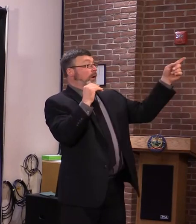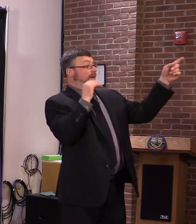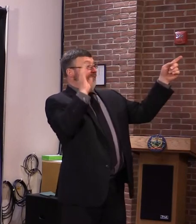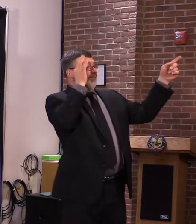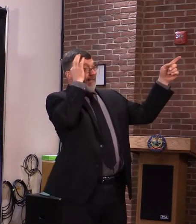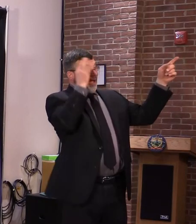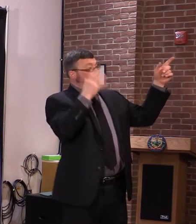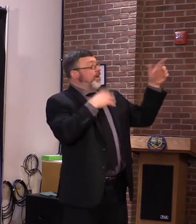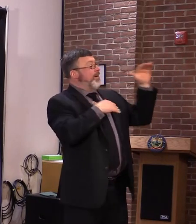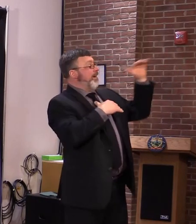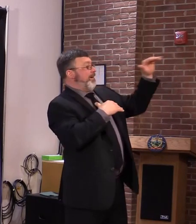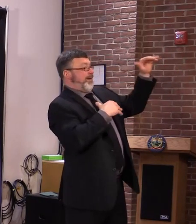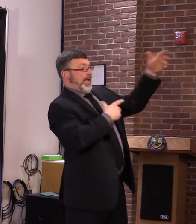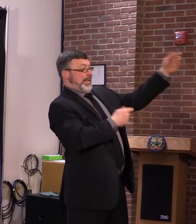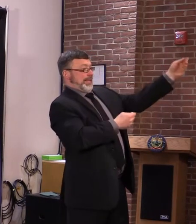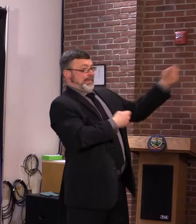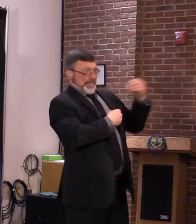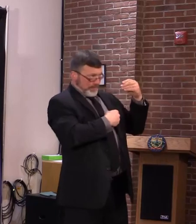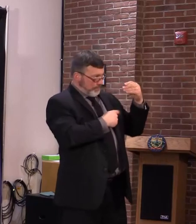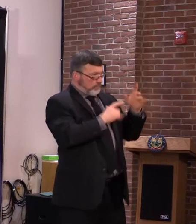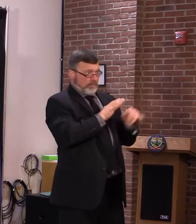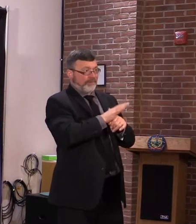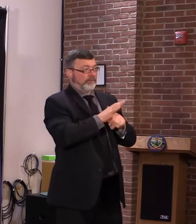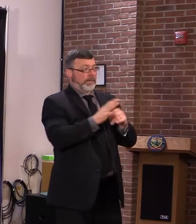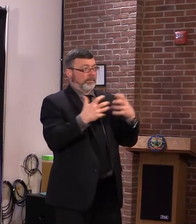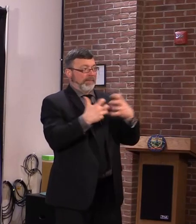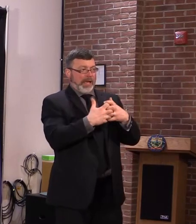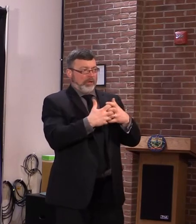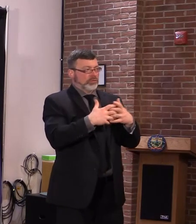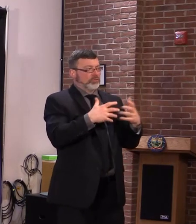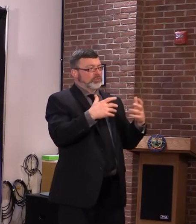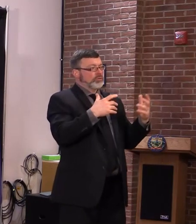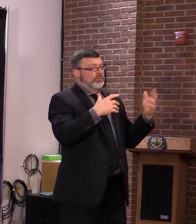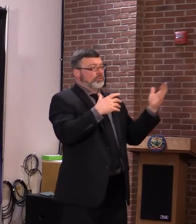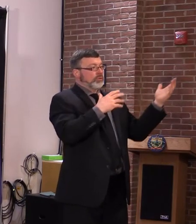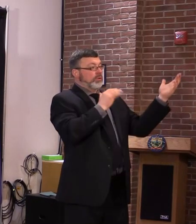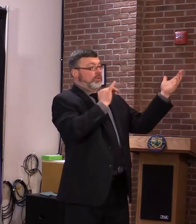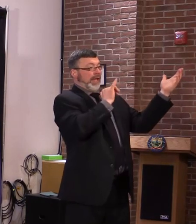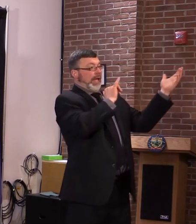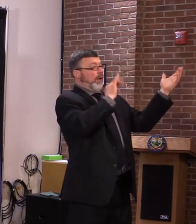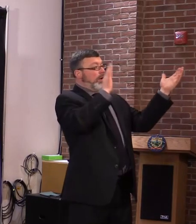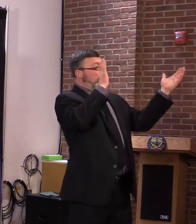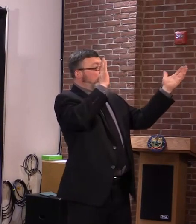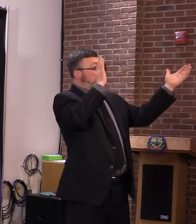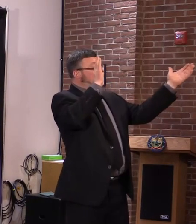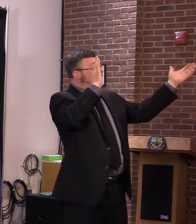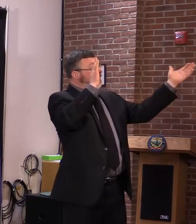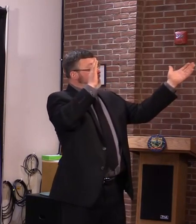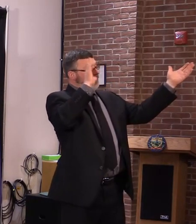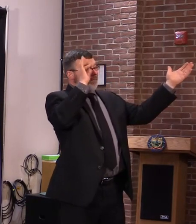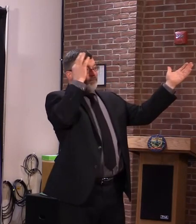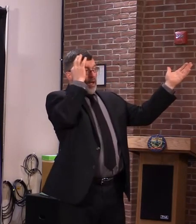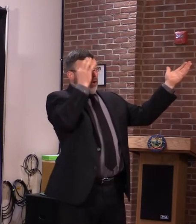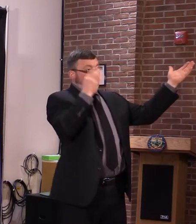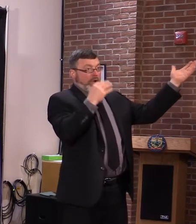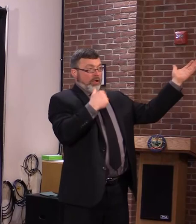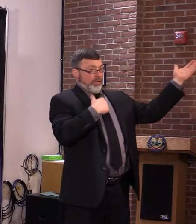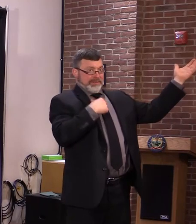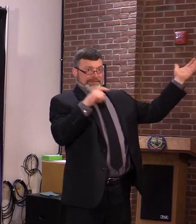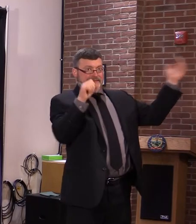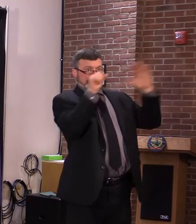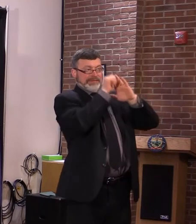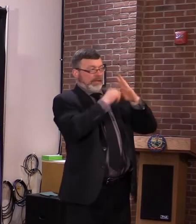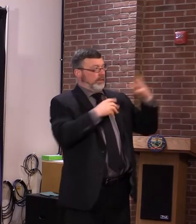be satisfied. The folks at the Agency of Human Services are working diligently, as well as